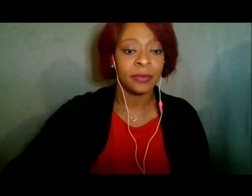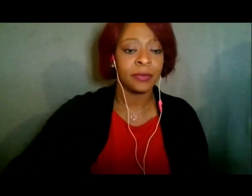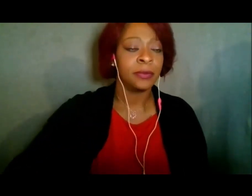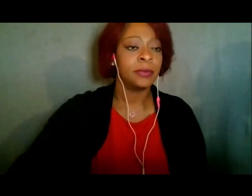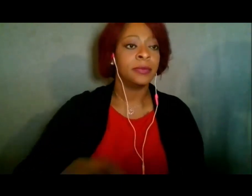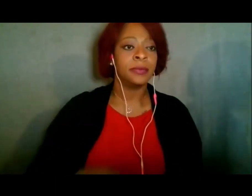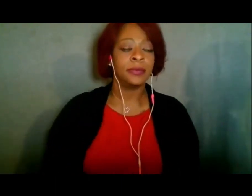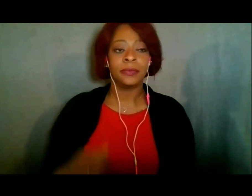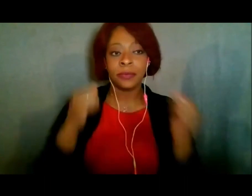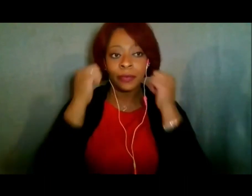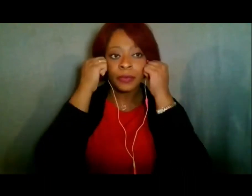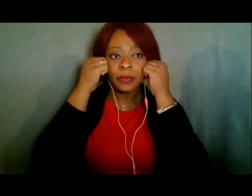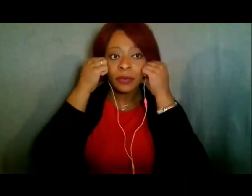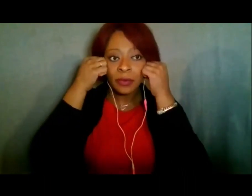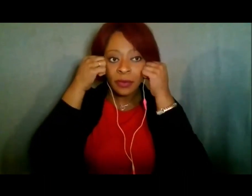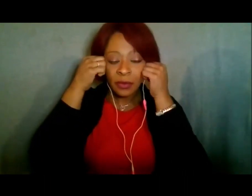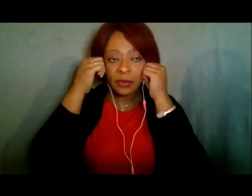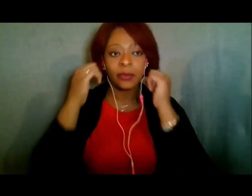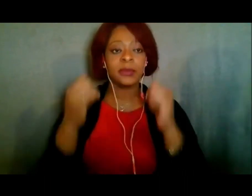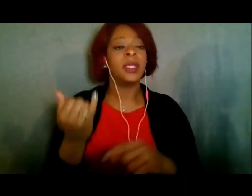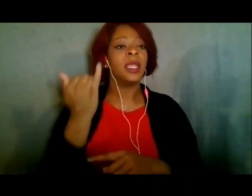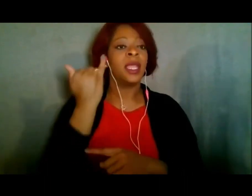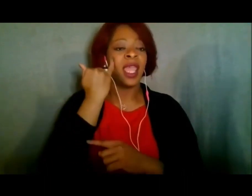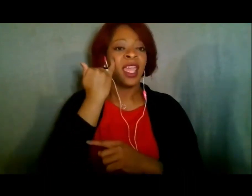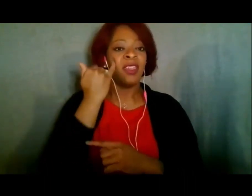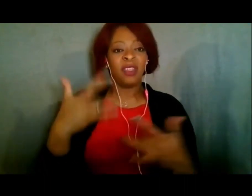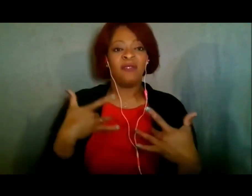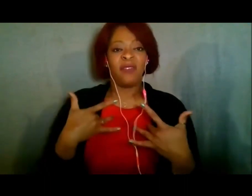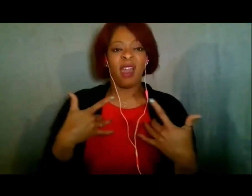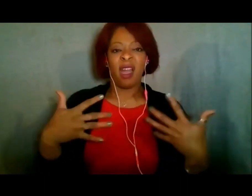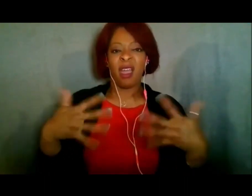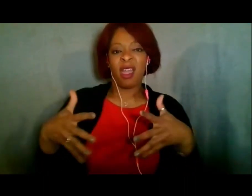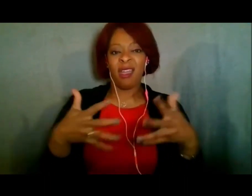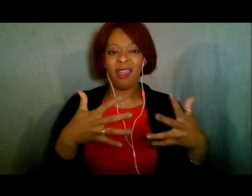And if you're still nervous,